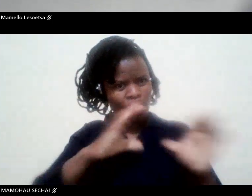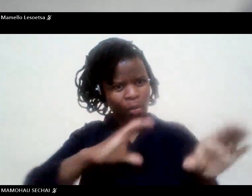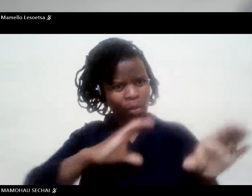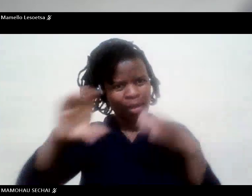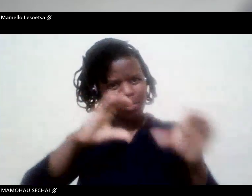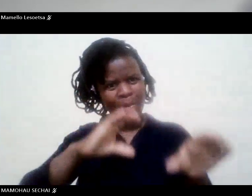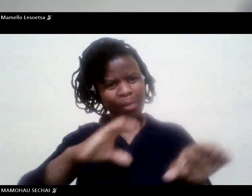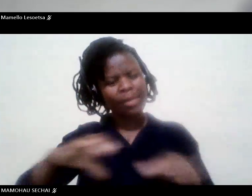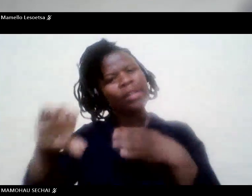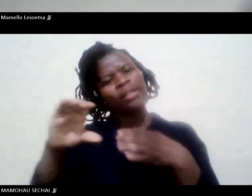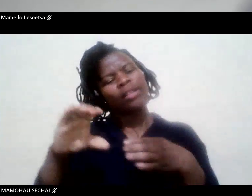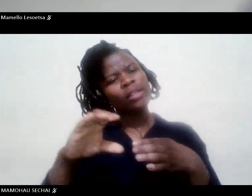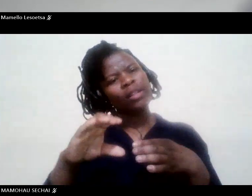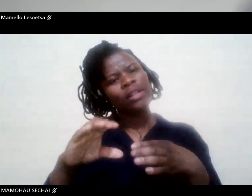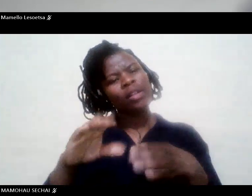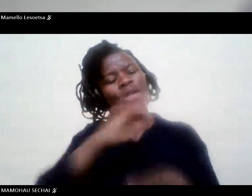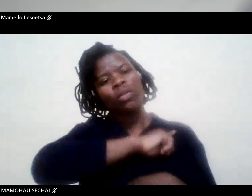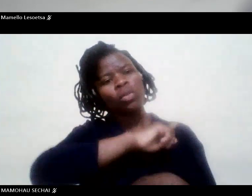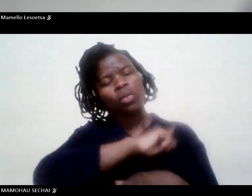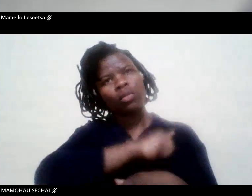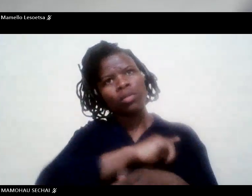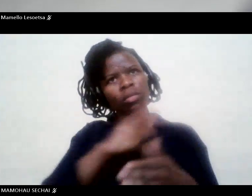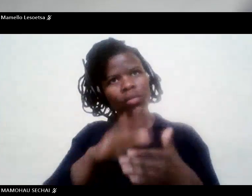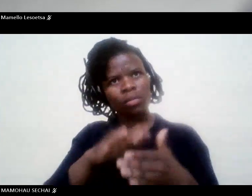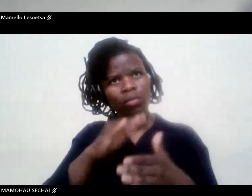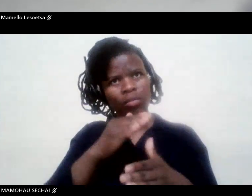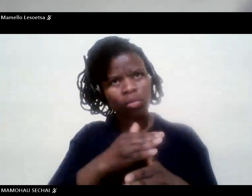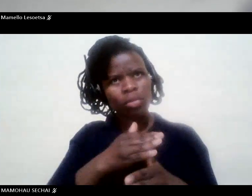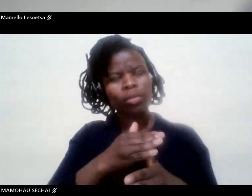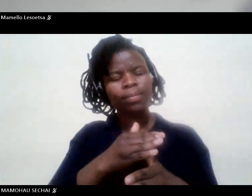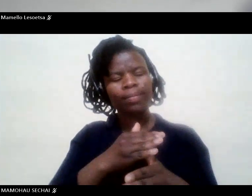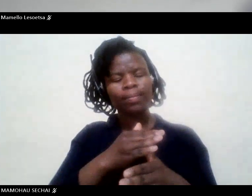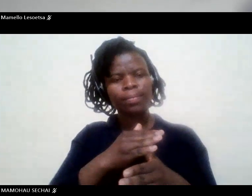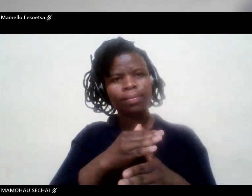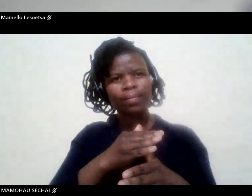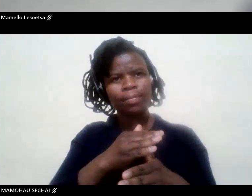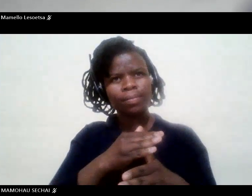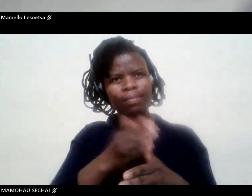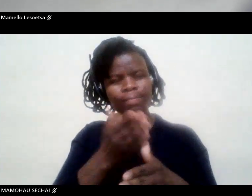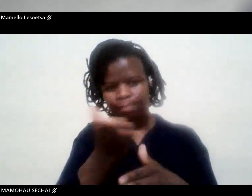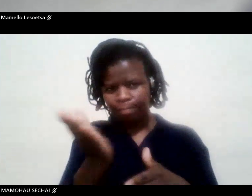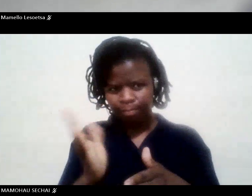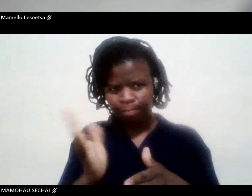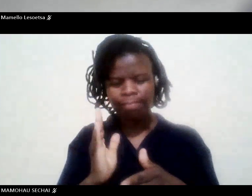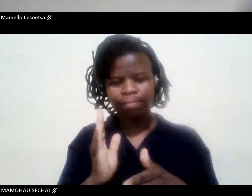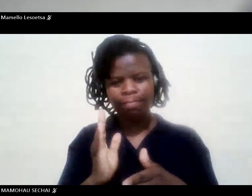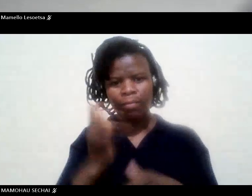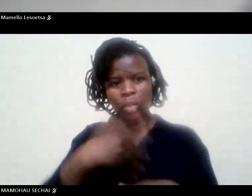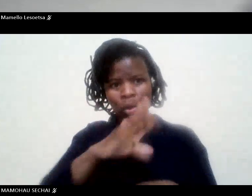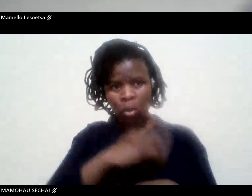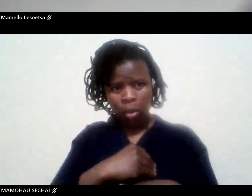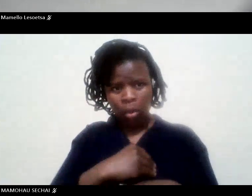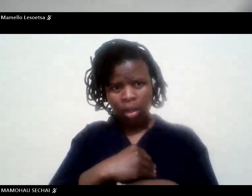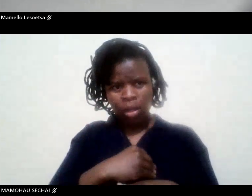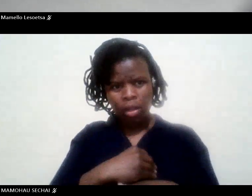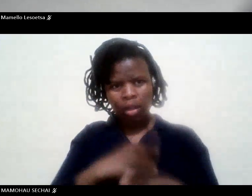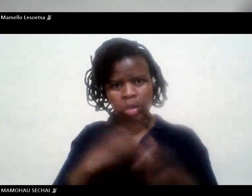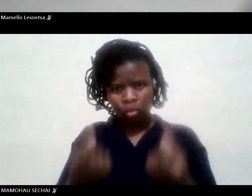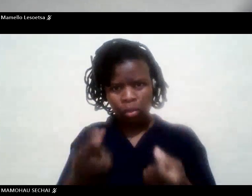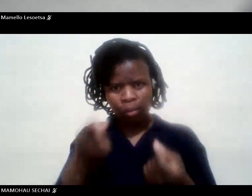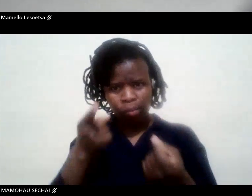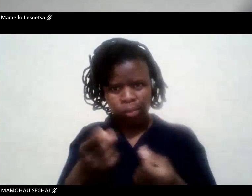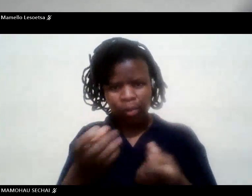of the platforms where I sit, we do serve in those committees where the Department of Education will